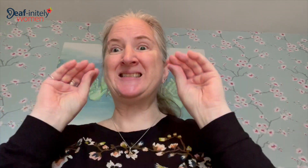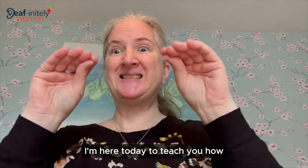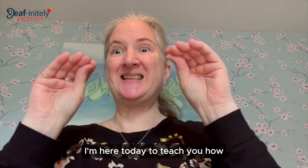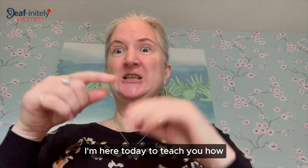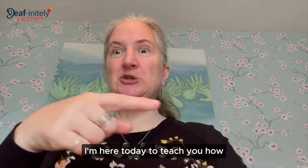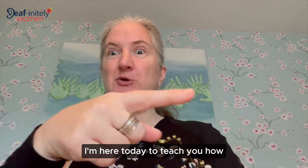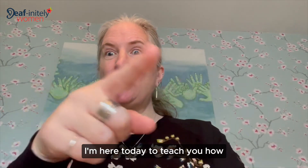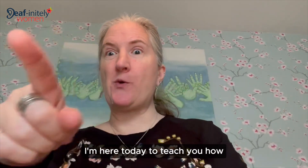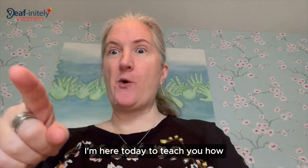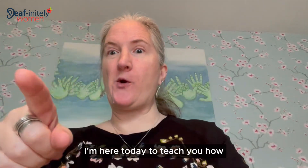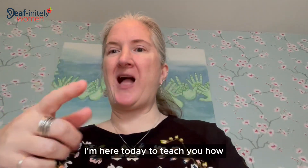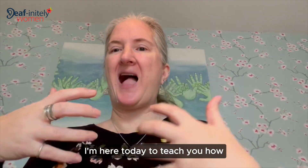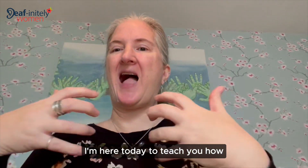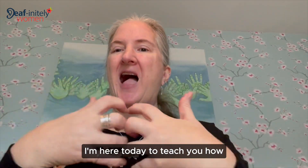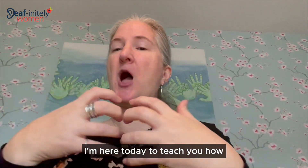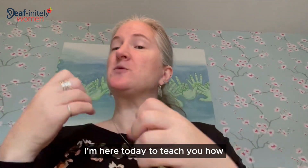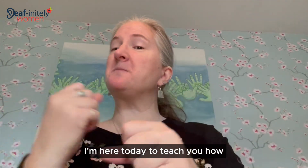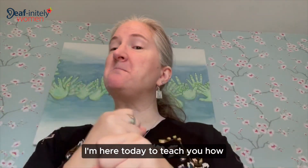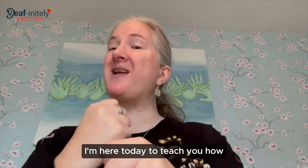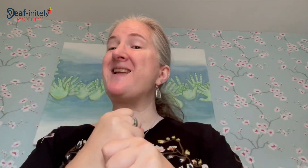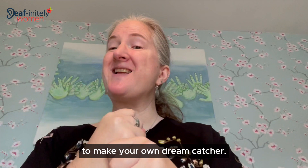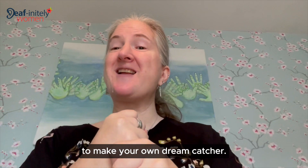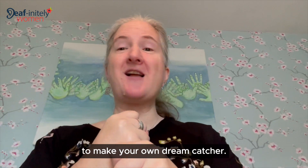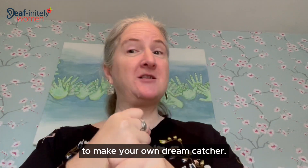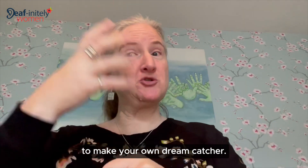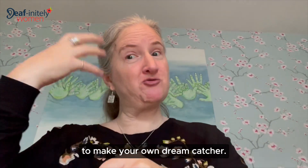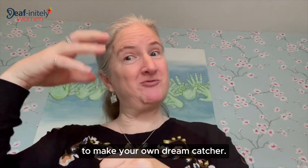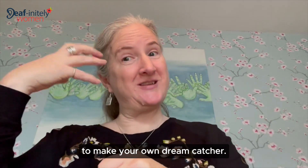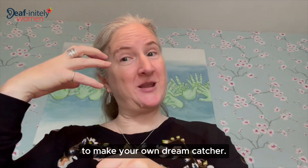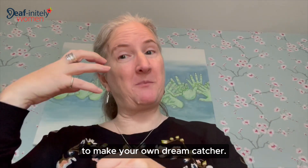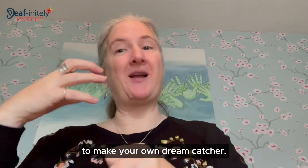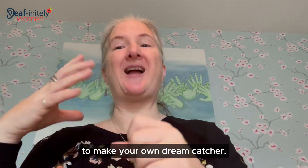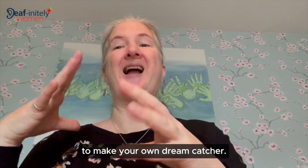I'm here today to teach you how to make your own dream catcher.